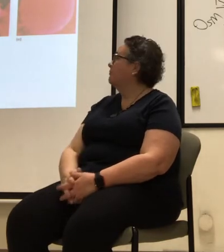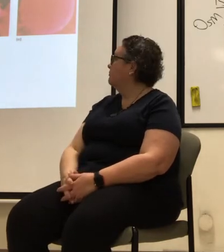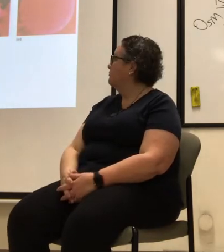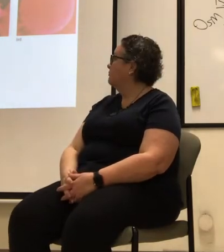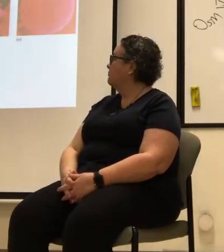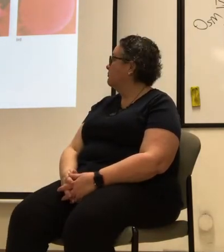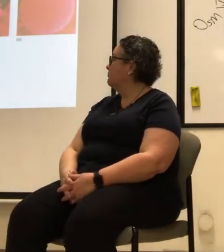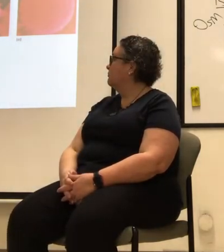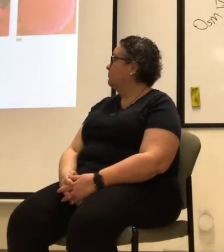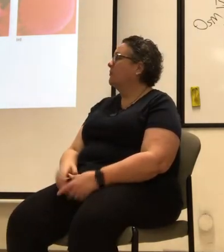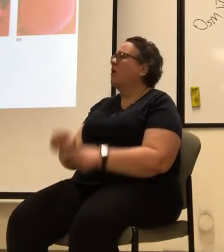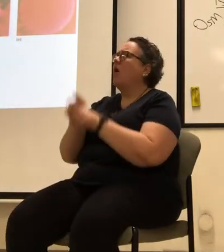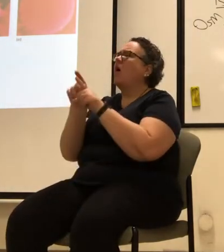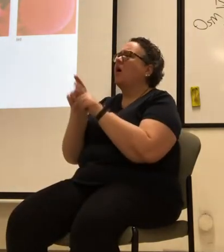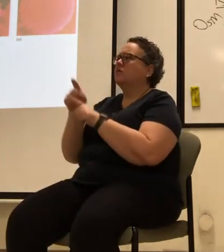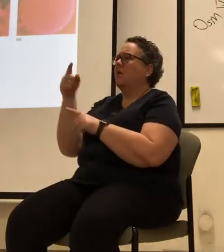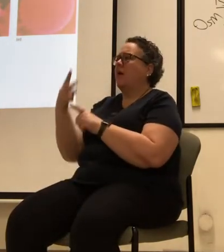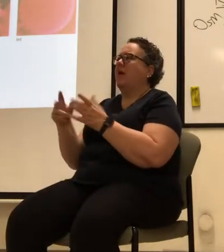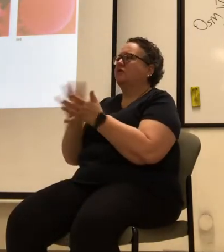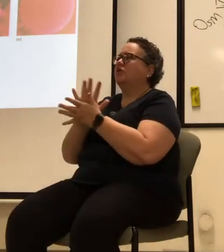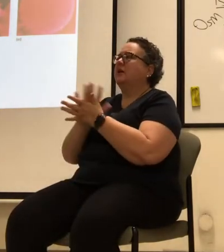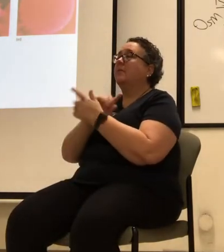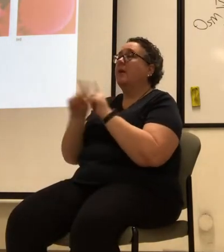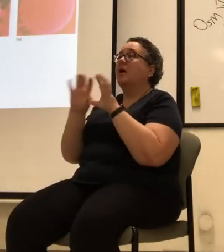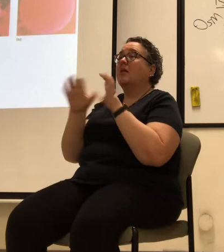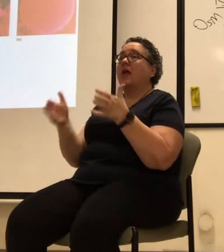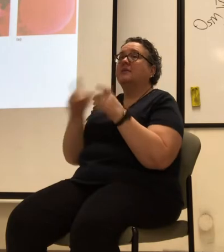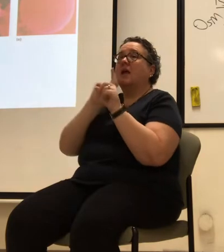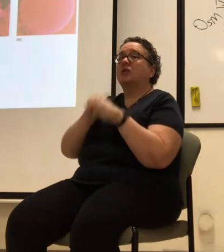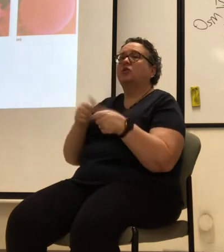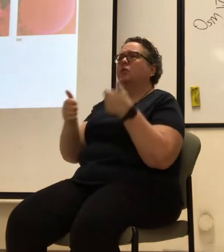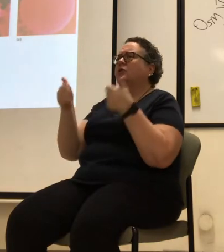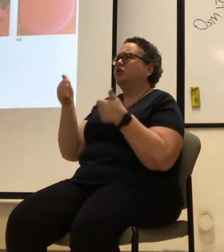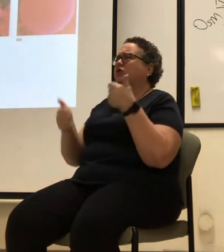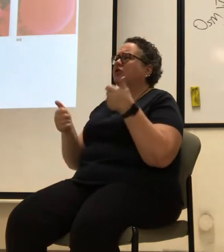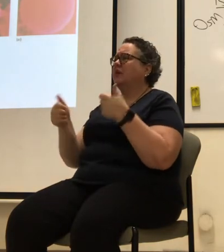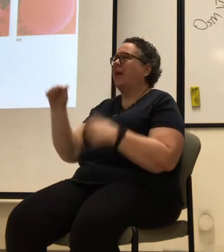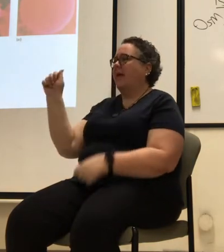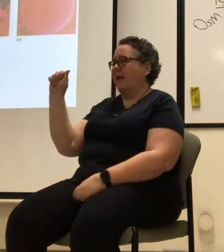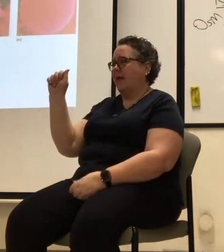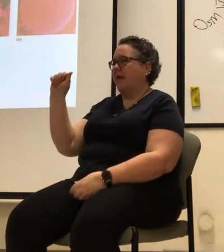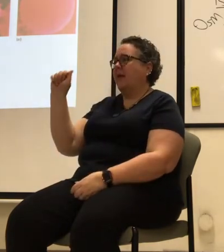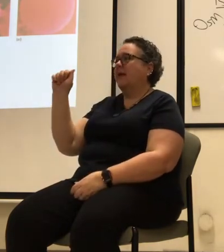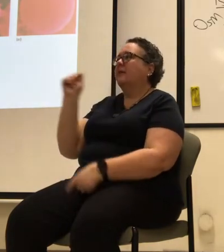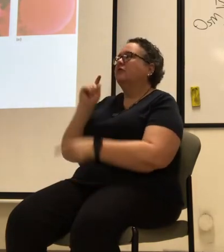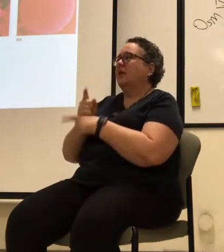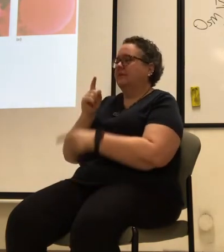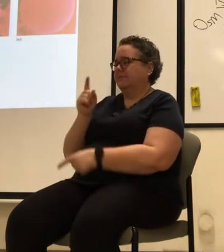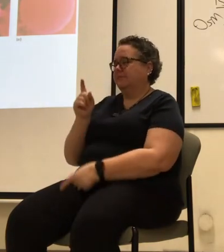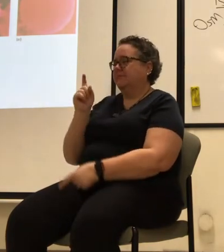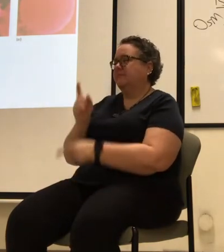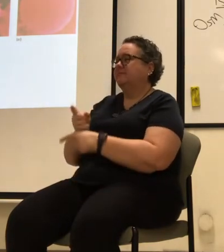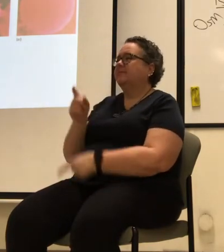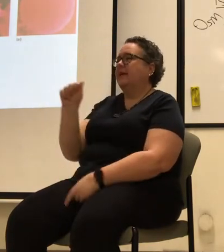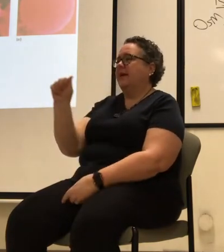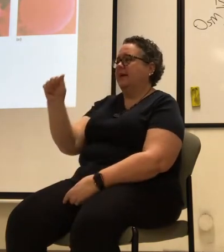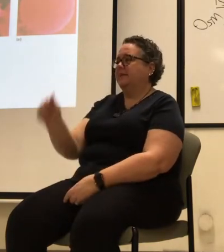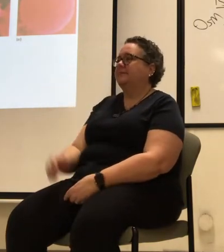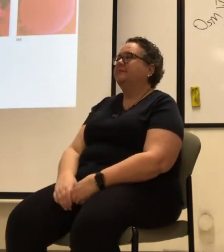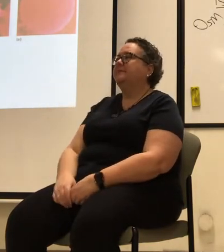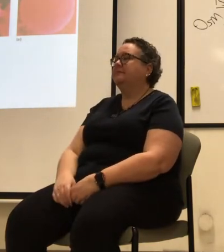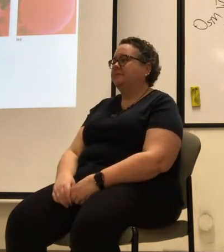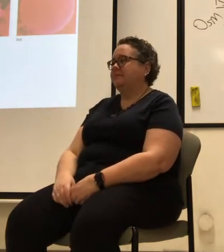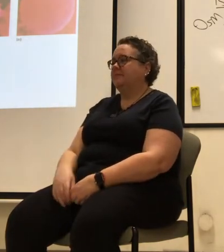Put this on your half sheet, too. Let's answer it together as a class. Which is it? Shout it out. Hey, the one that